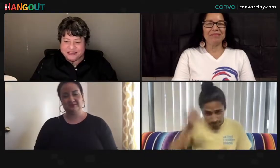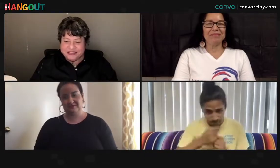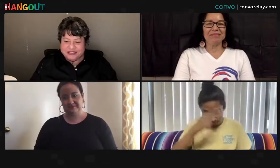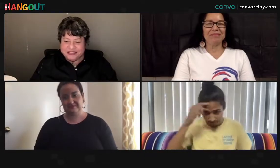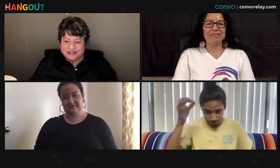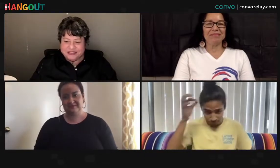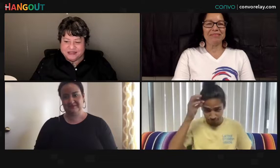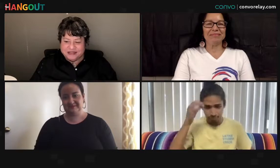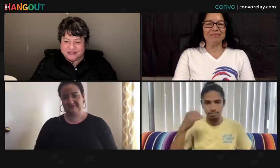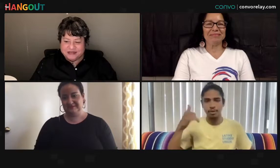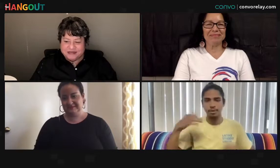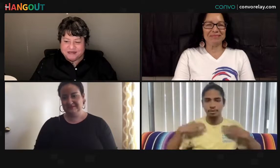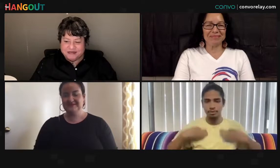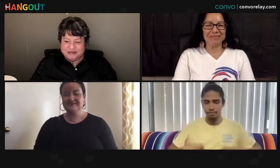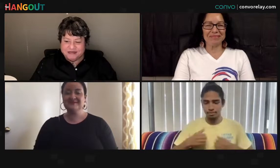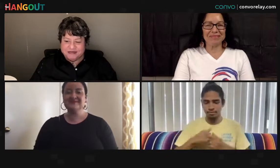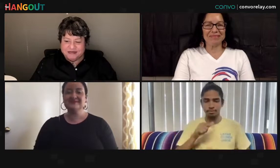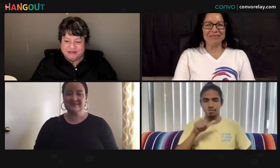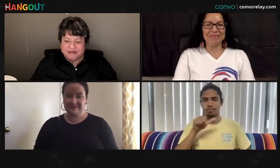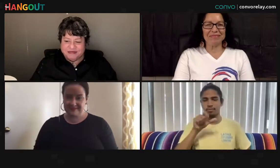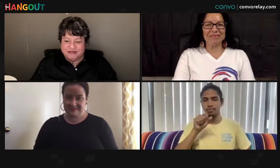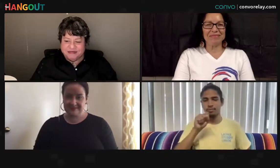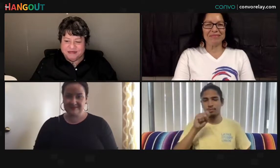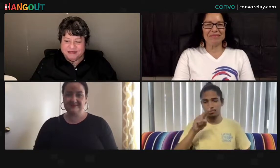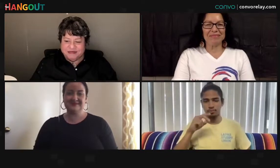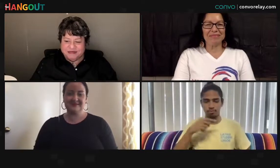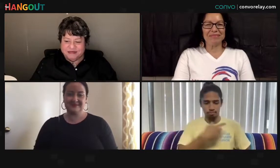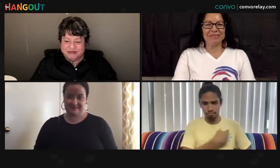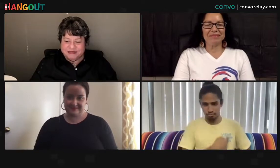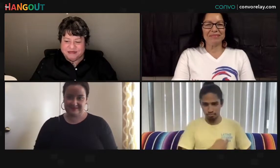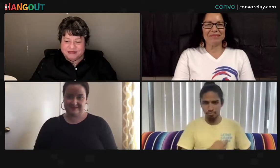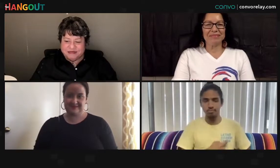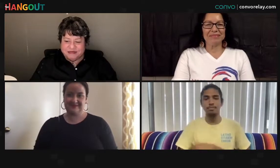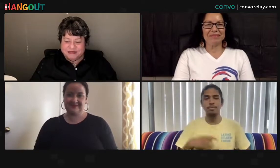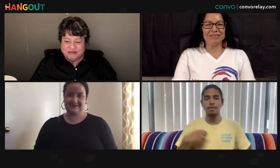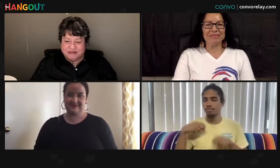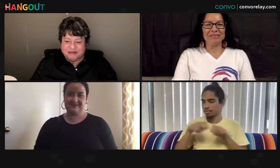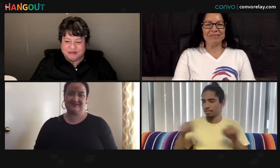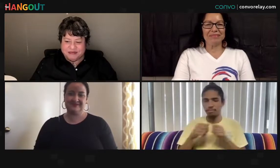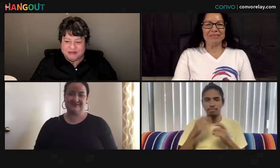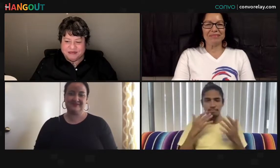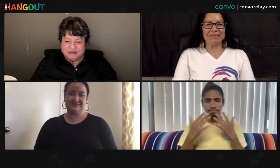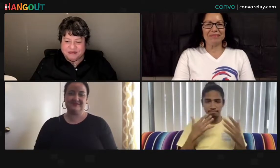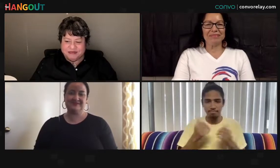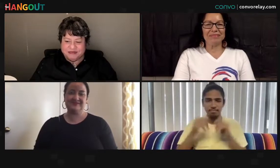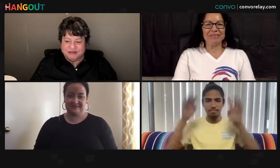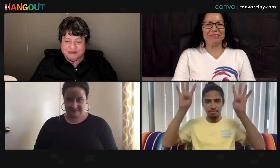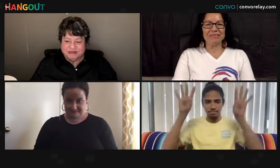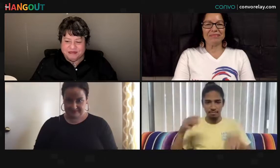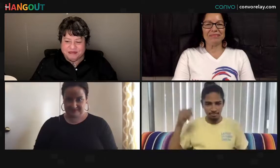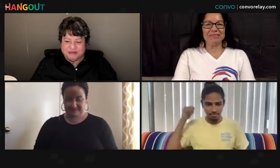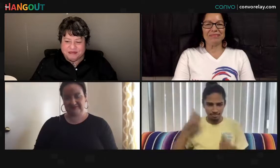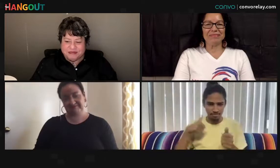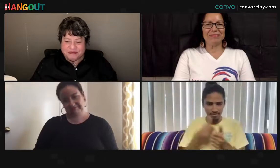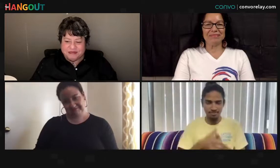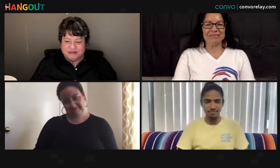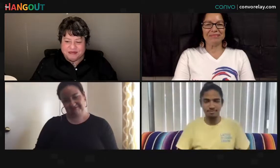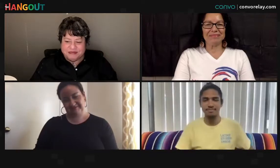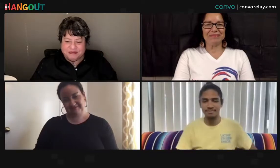a Hispanic male. I have a yellow t-shirt with the Latinx Student Union here in the front. I've